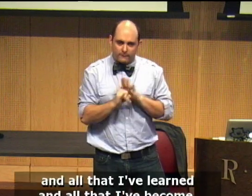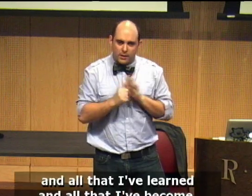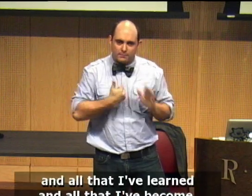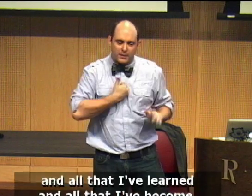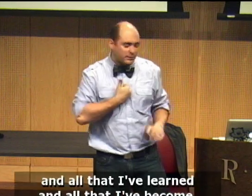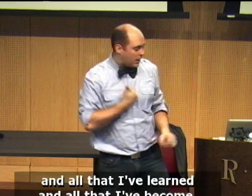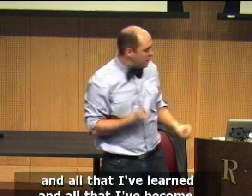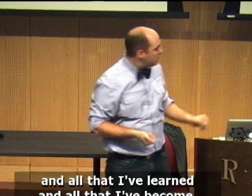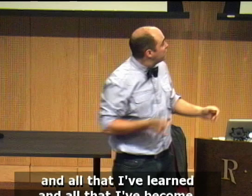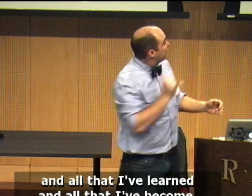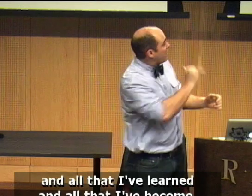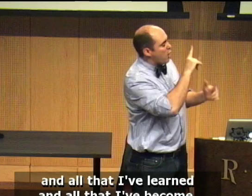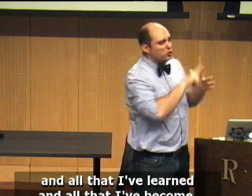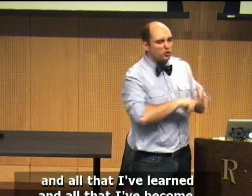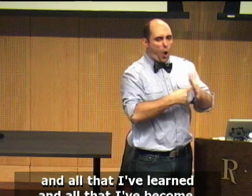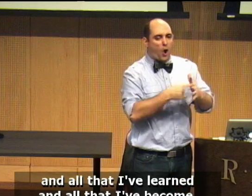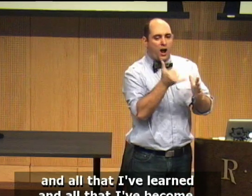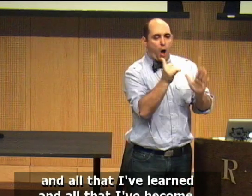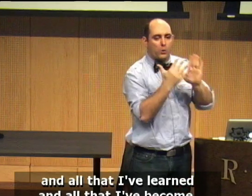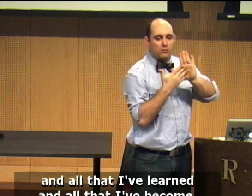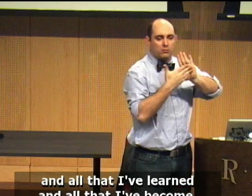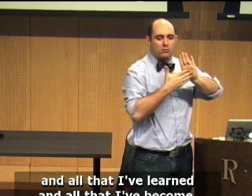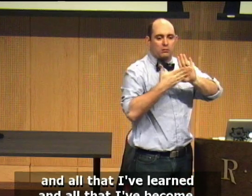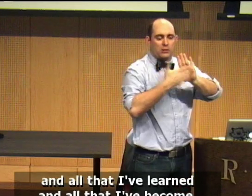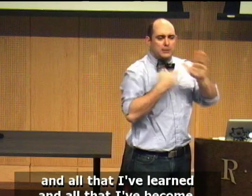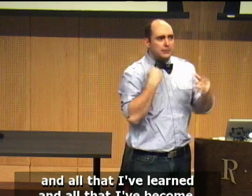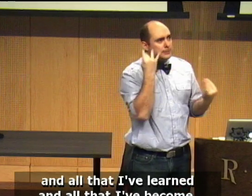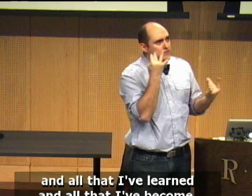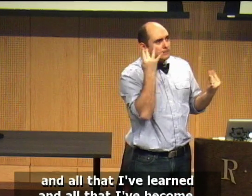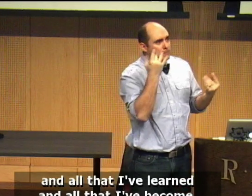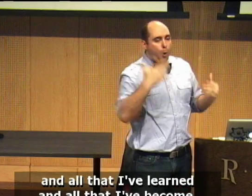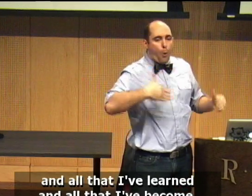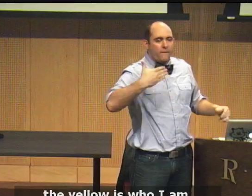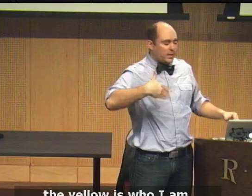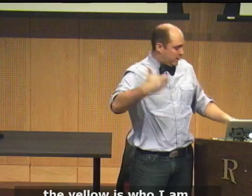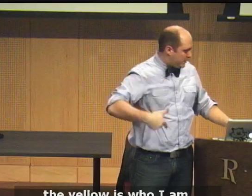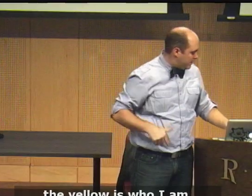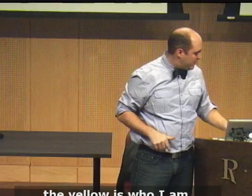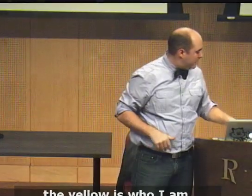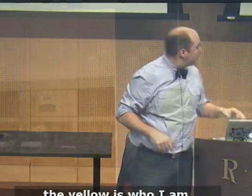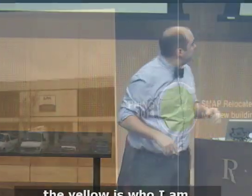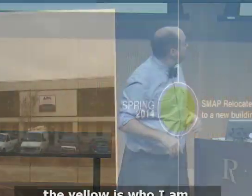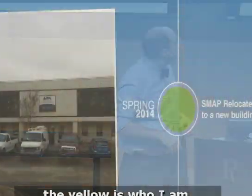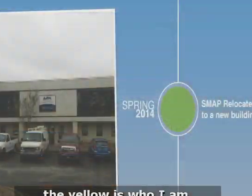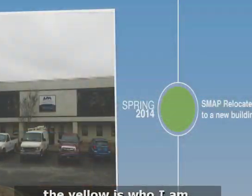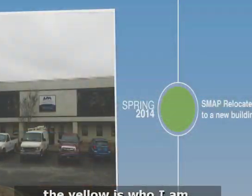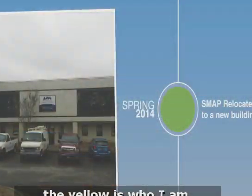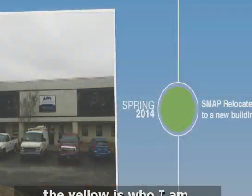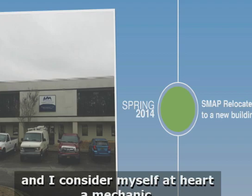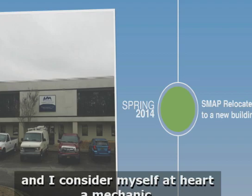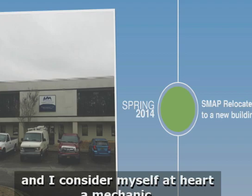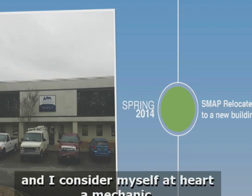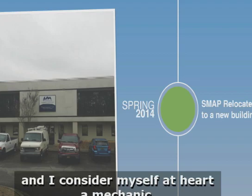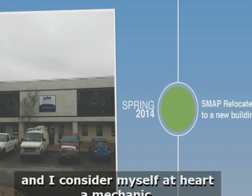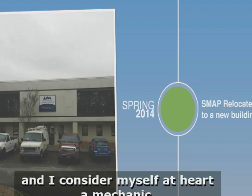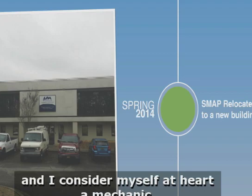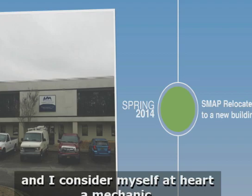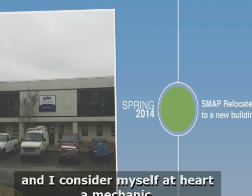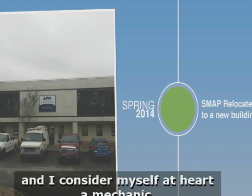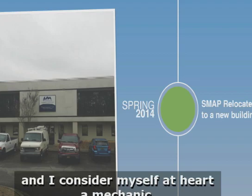I've learned and all that I've become, the yellow is who I am, and I consider myself